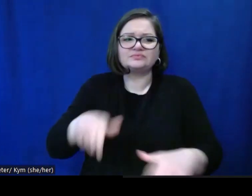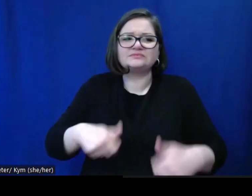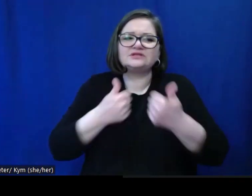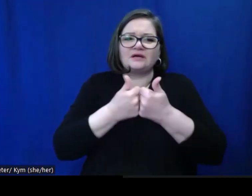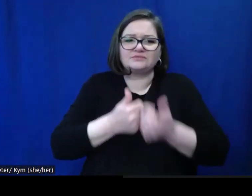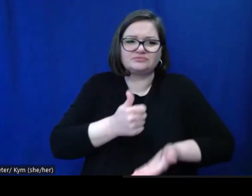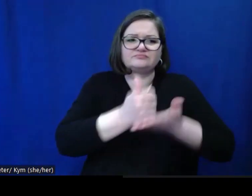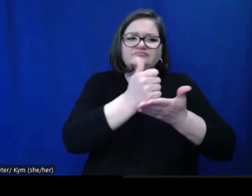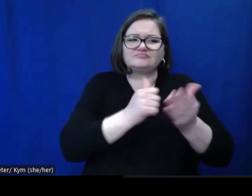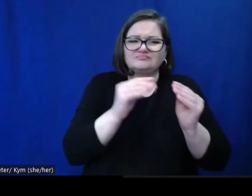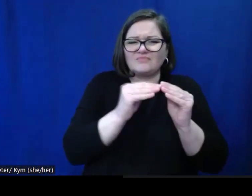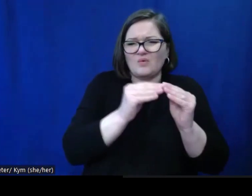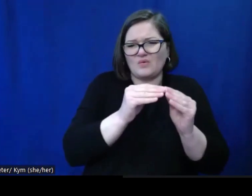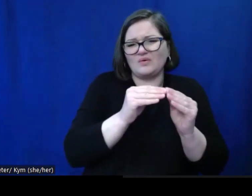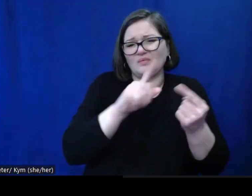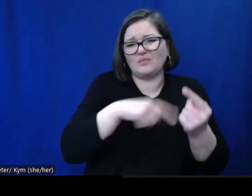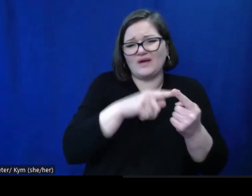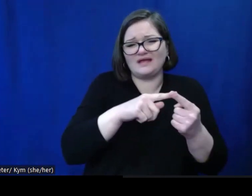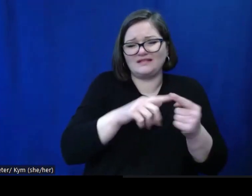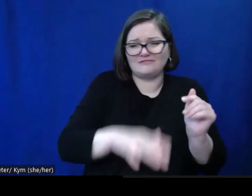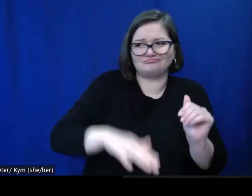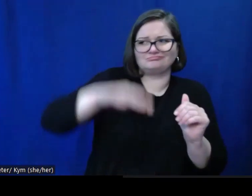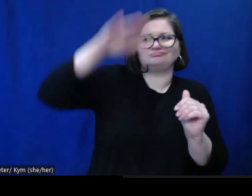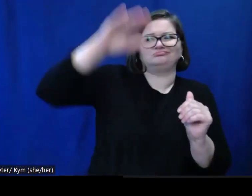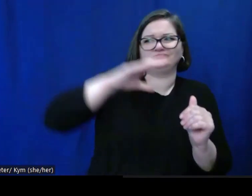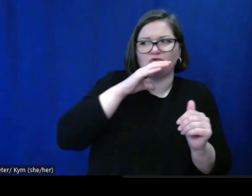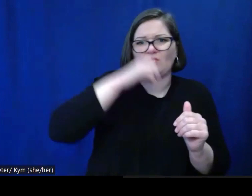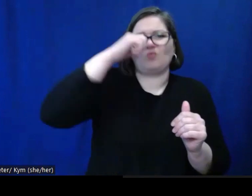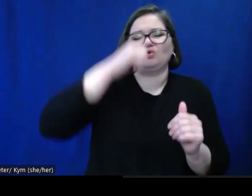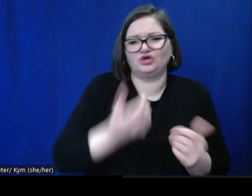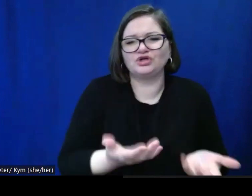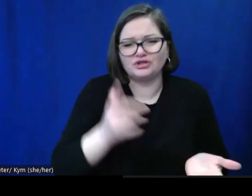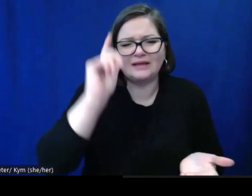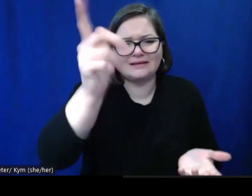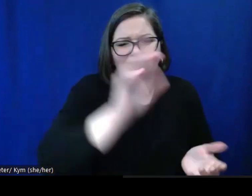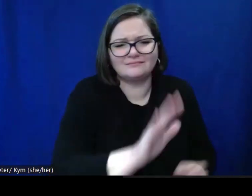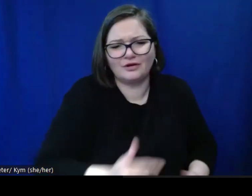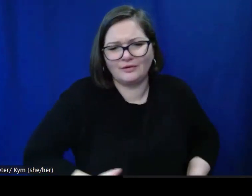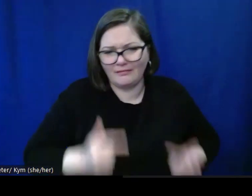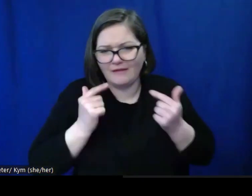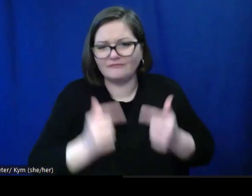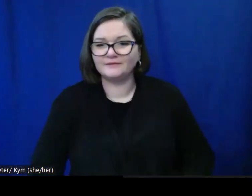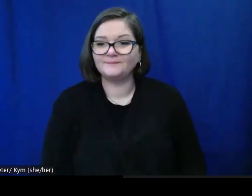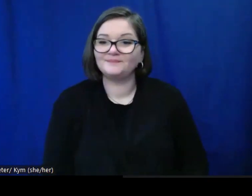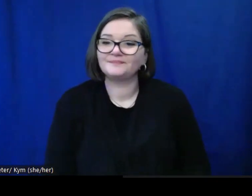bit later in life. Let's see.